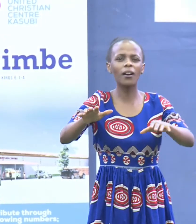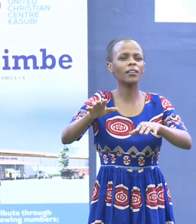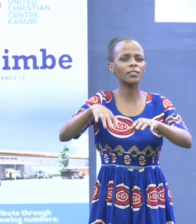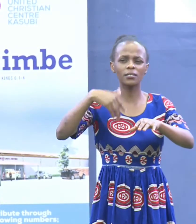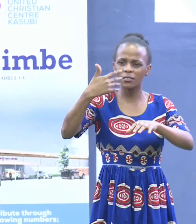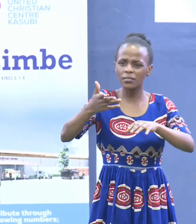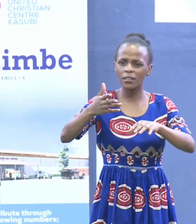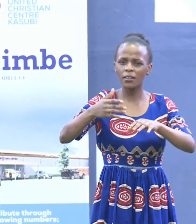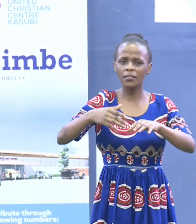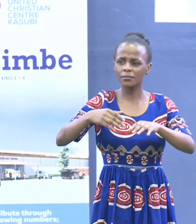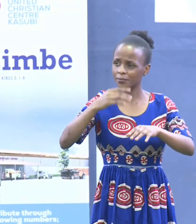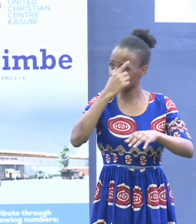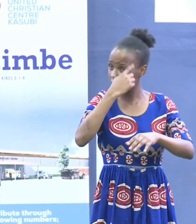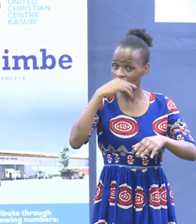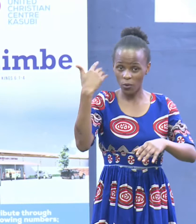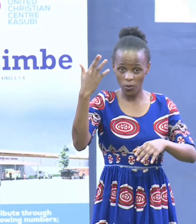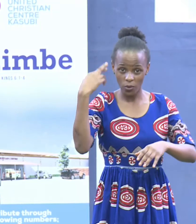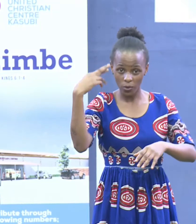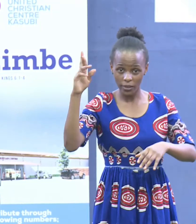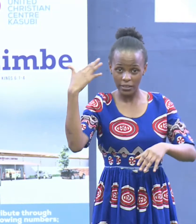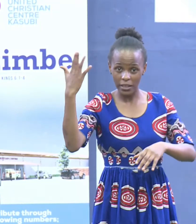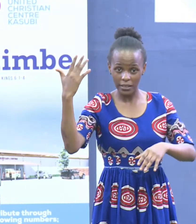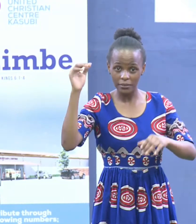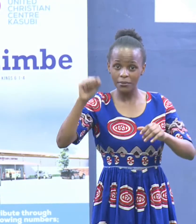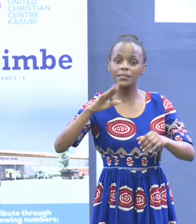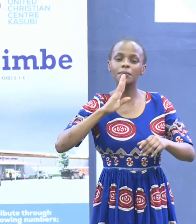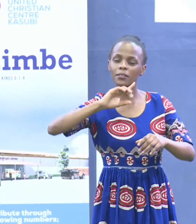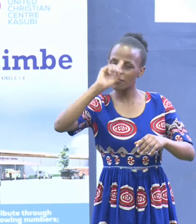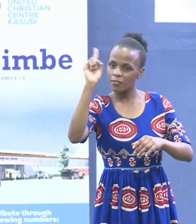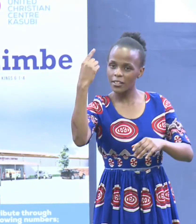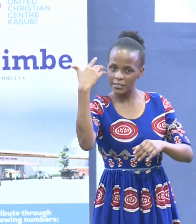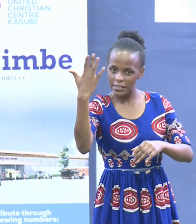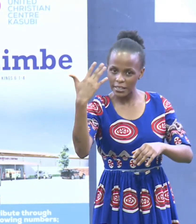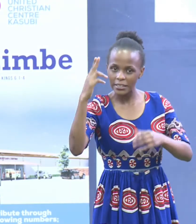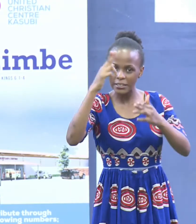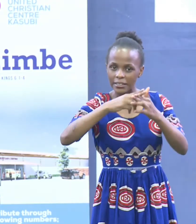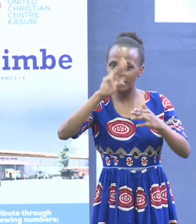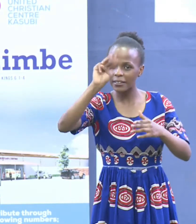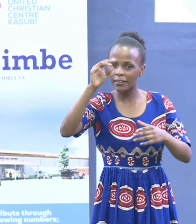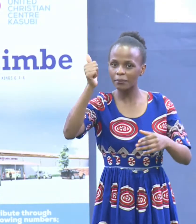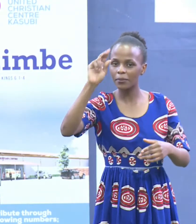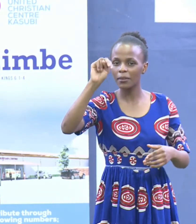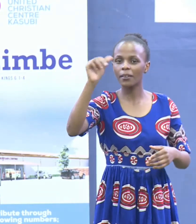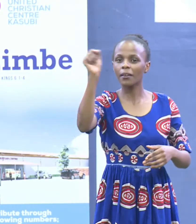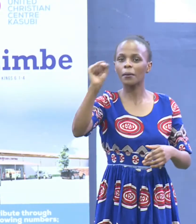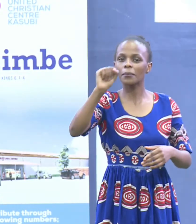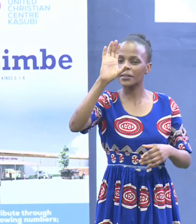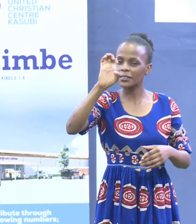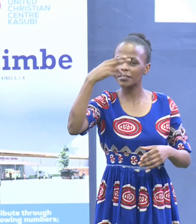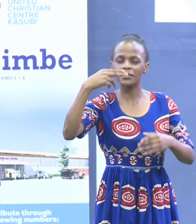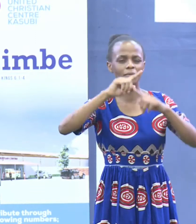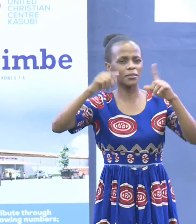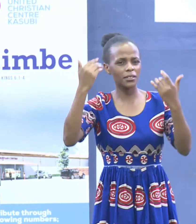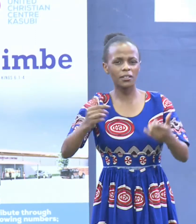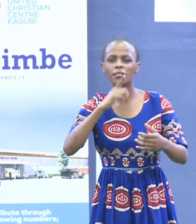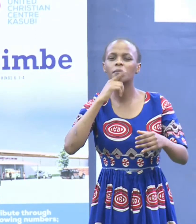Efraimu. Ogwo mkono ogwa ddyo gwali guyina genda kumubereberye yali Manase ne kati agugolodde agutadde